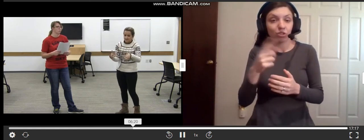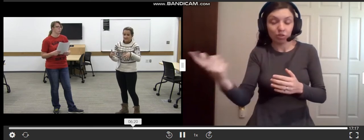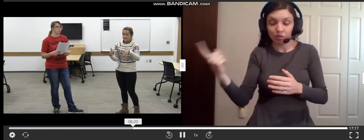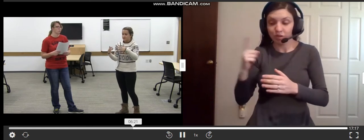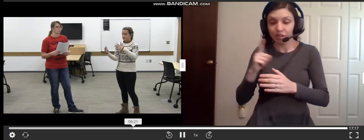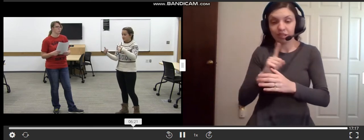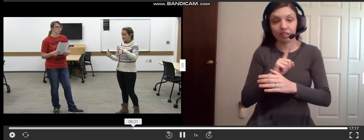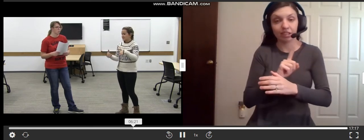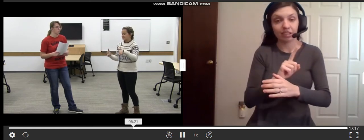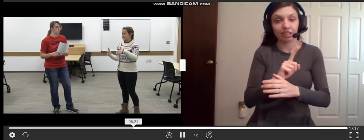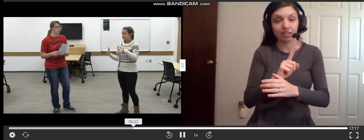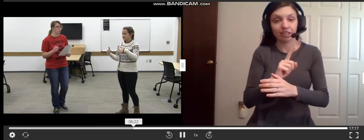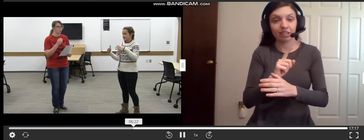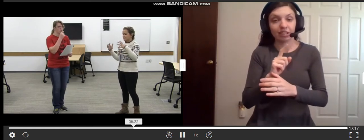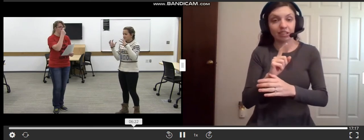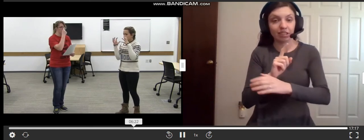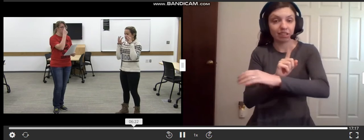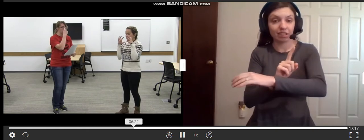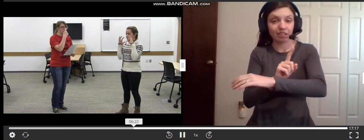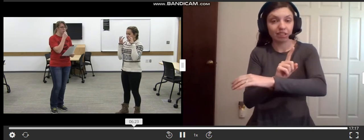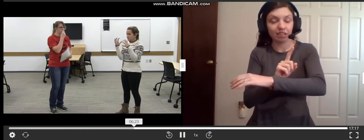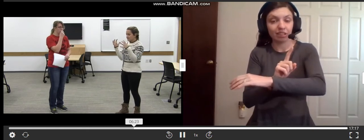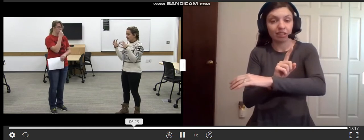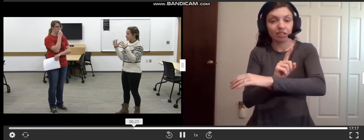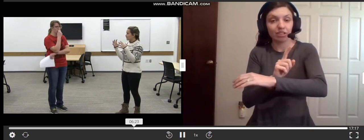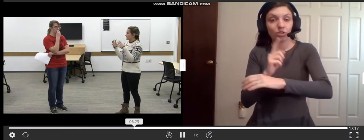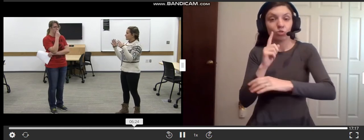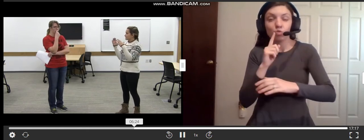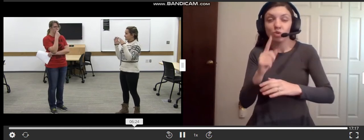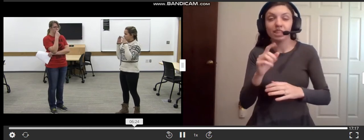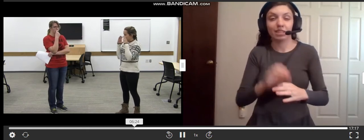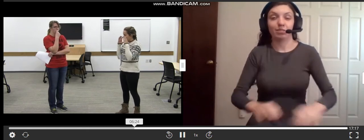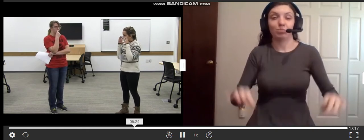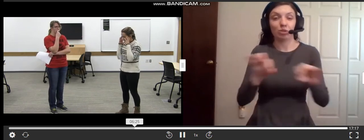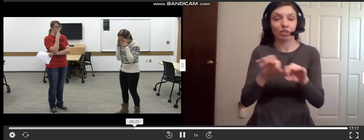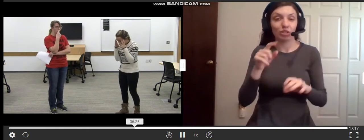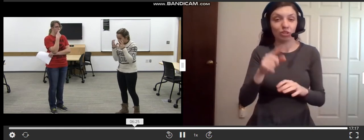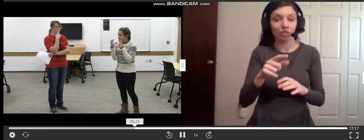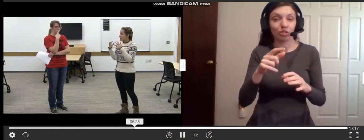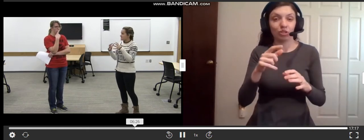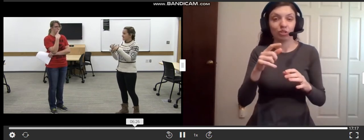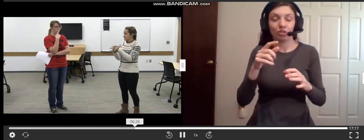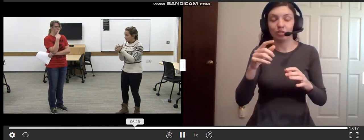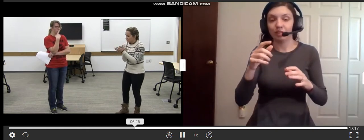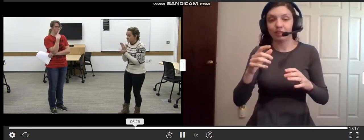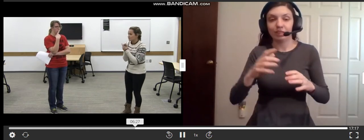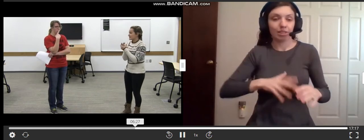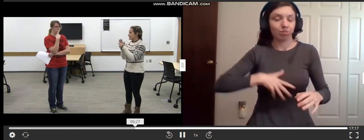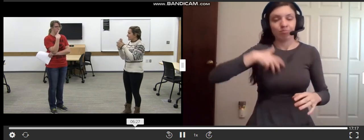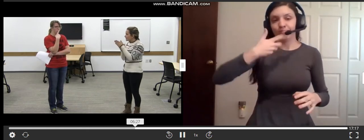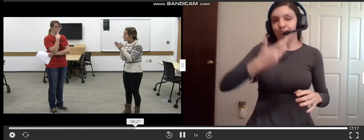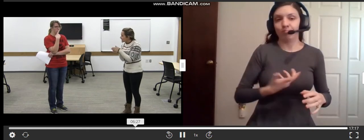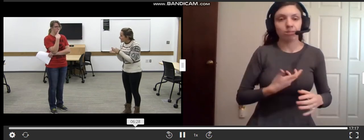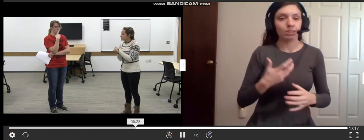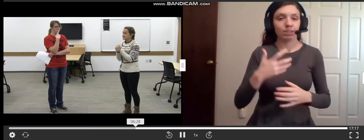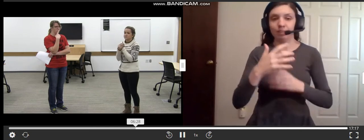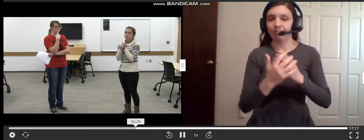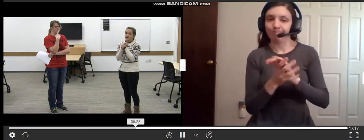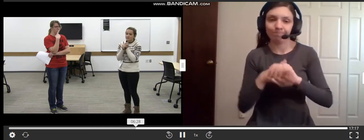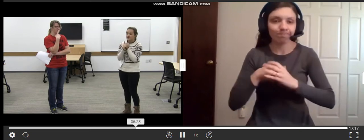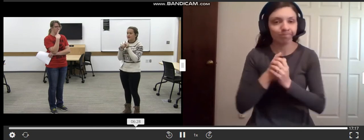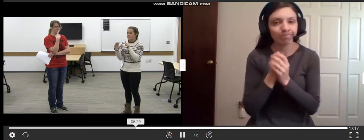then come into center stage, it's really important that you act distraught, that you're, wringing out your